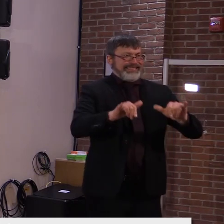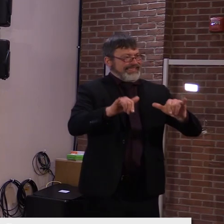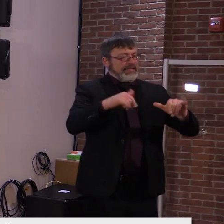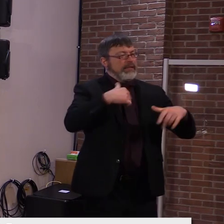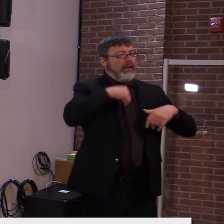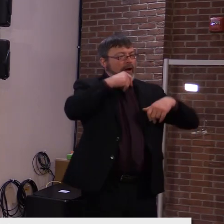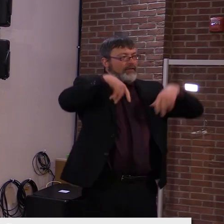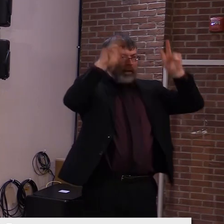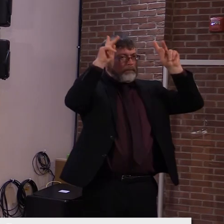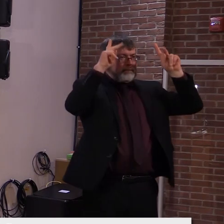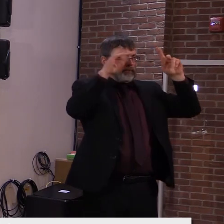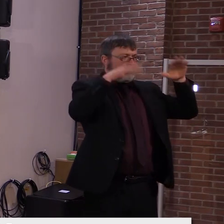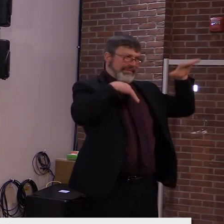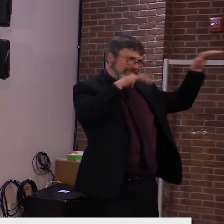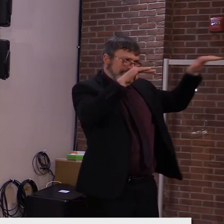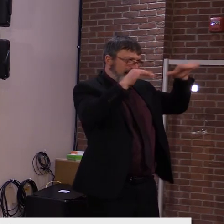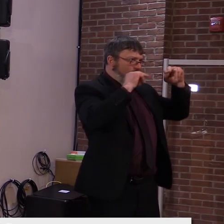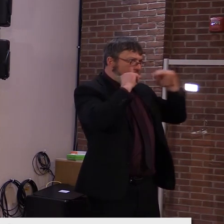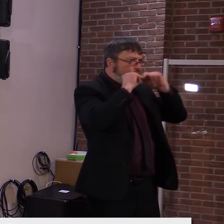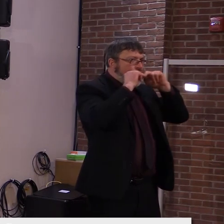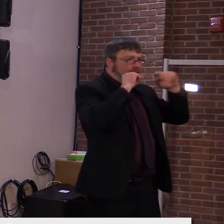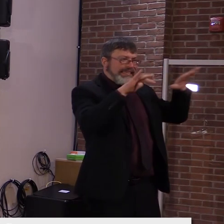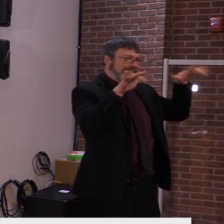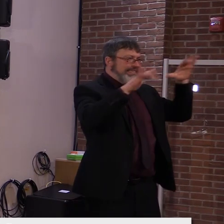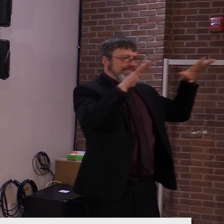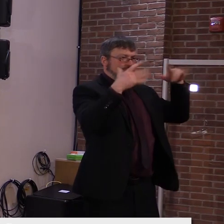as well as we move forward. So